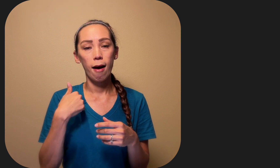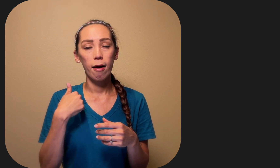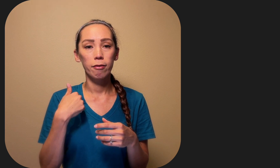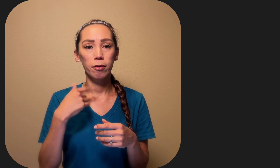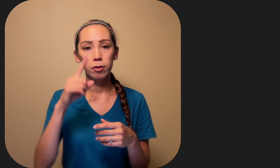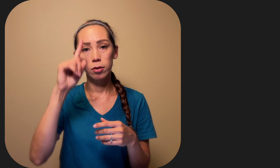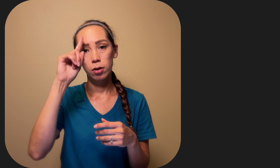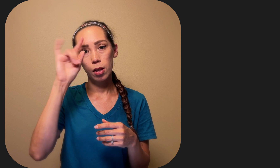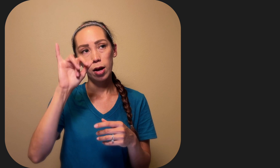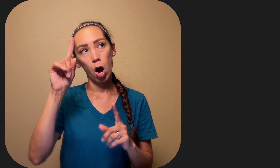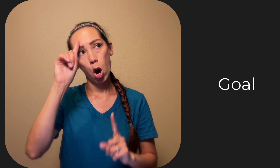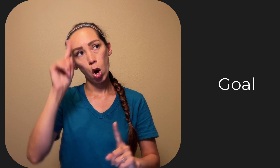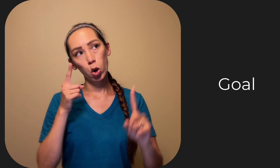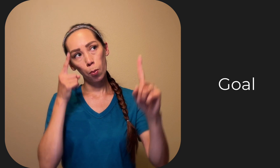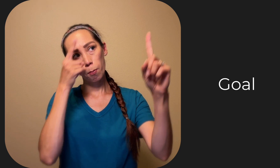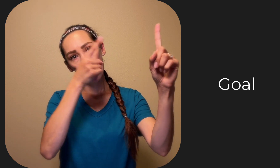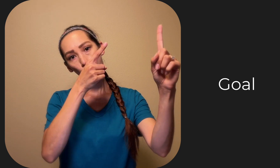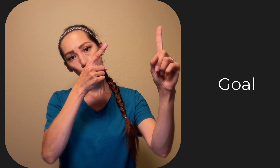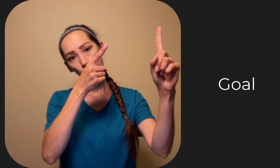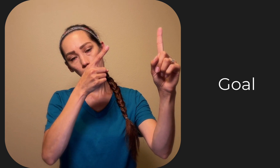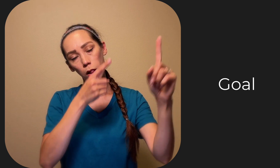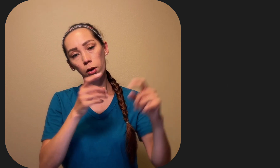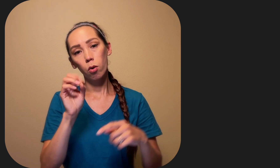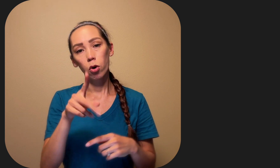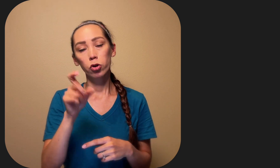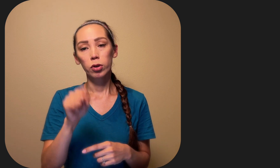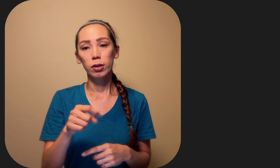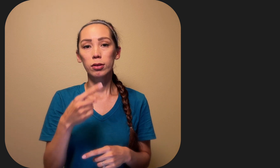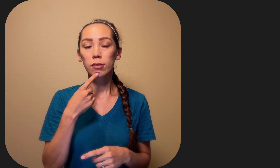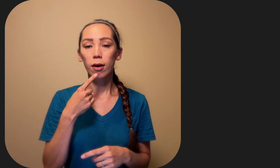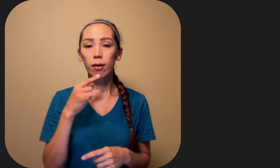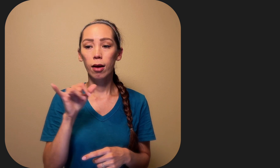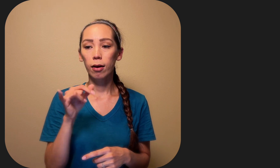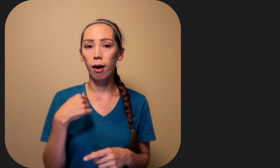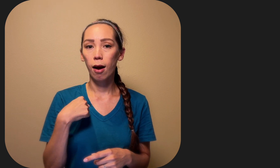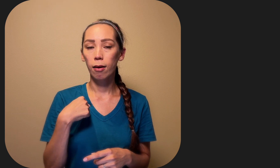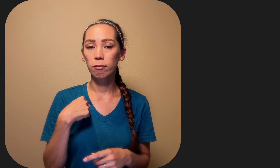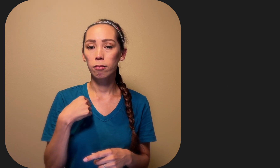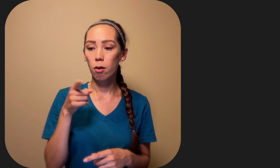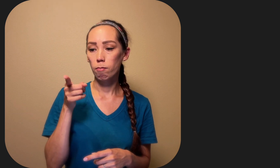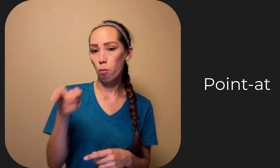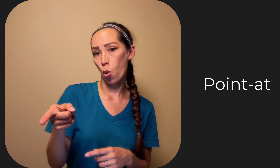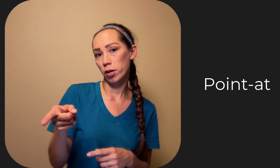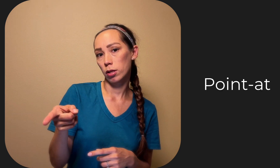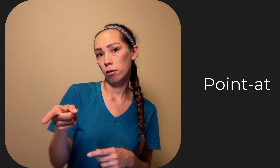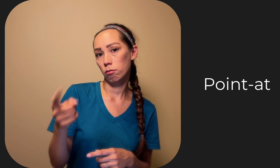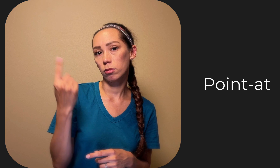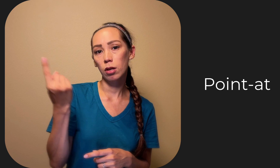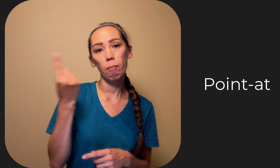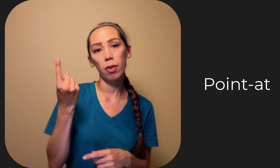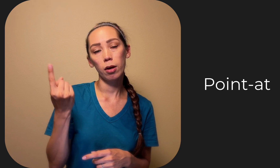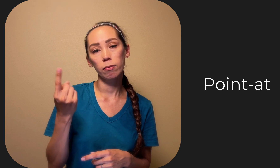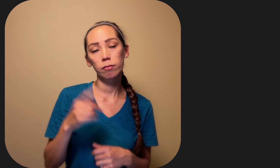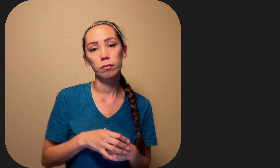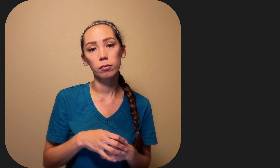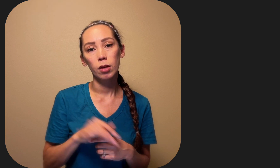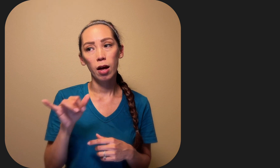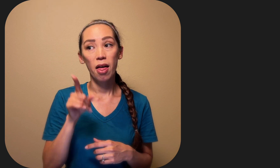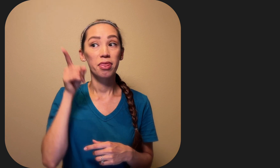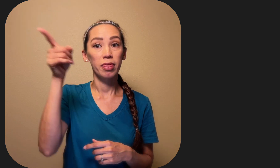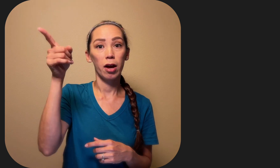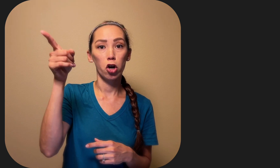point like a goal, or you can sign point like you're actually pointing at